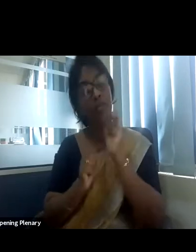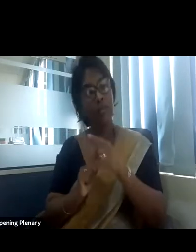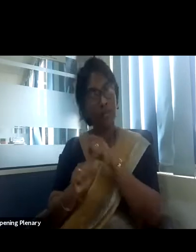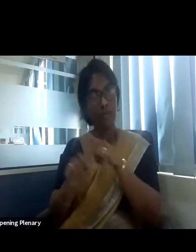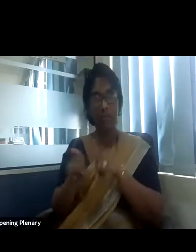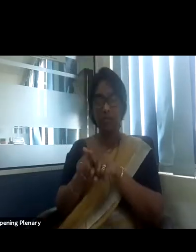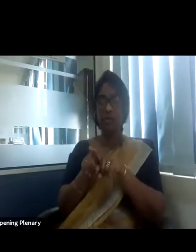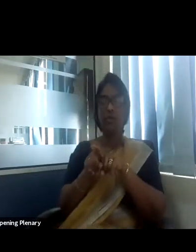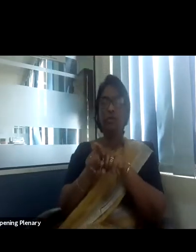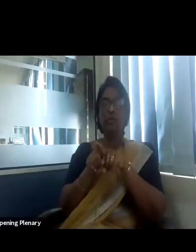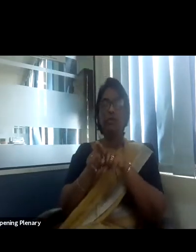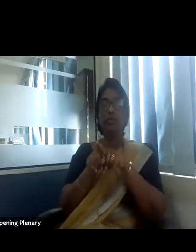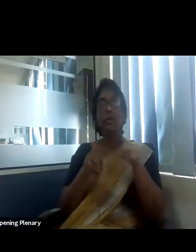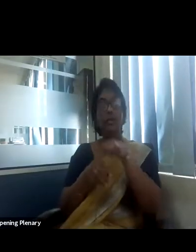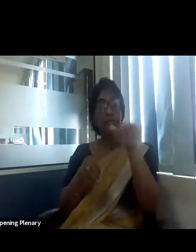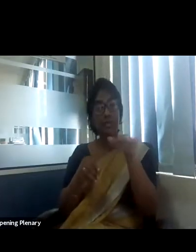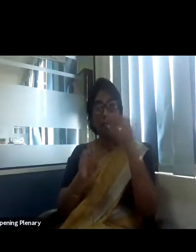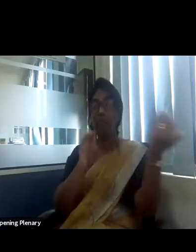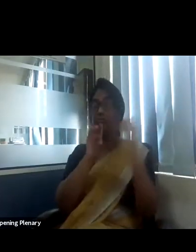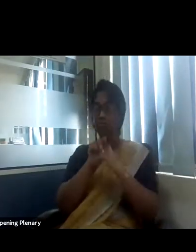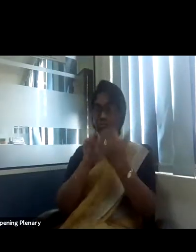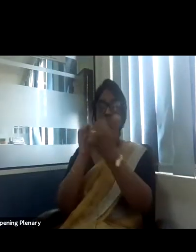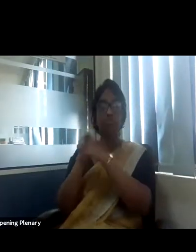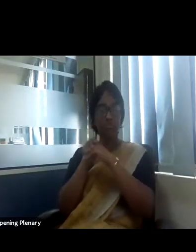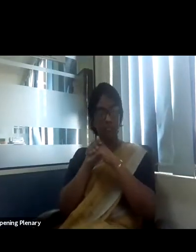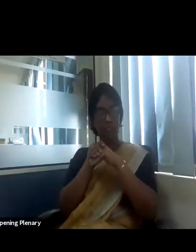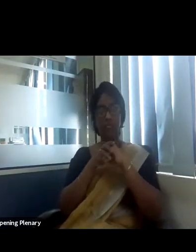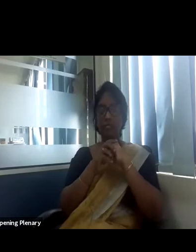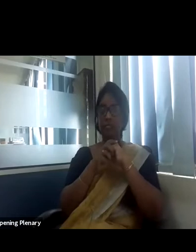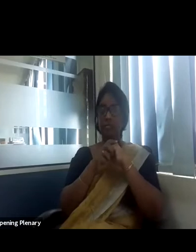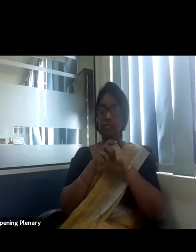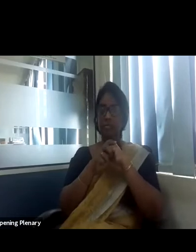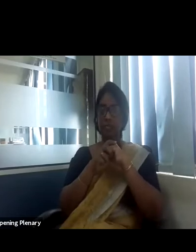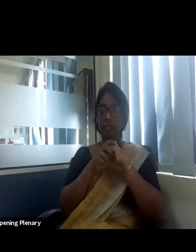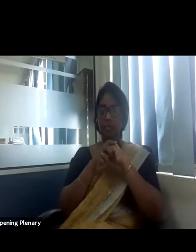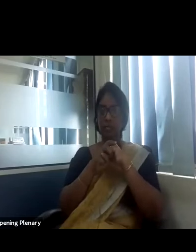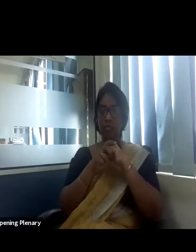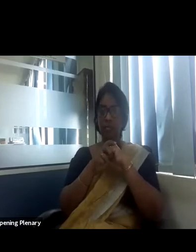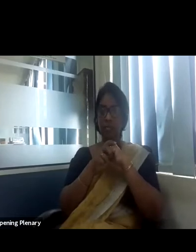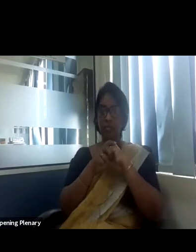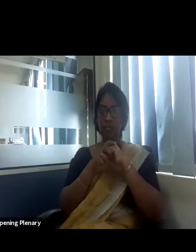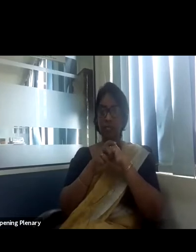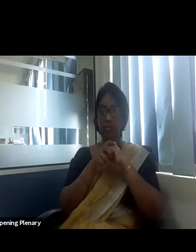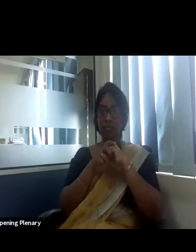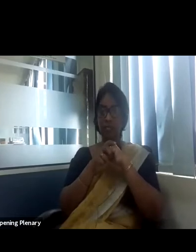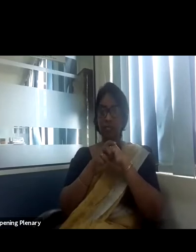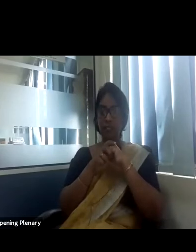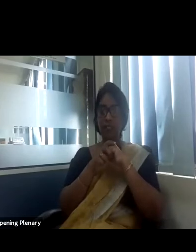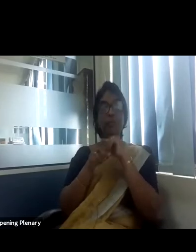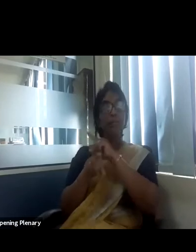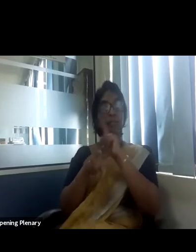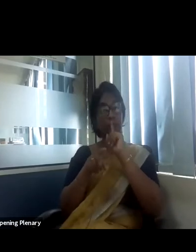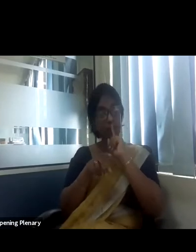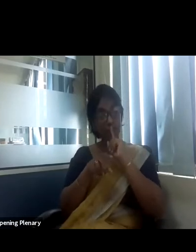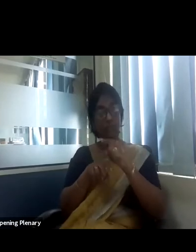humankind. Keynesians argued that citizen need should always be central to local decision-making, national decision-making, and that